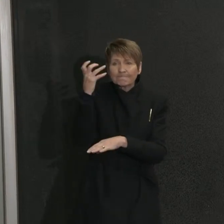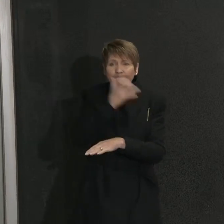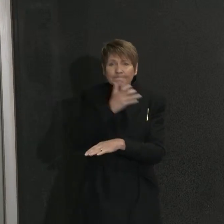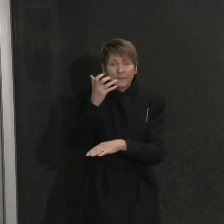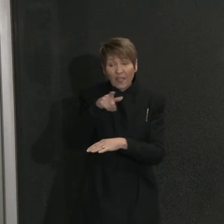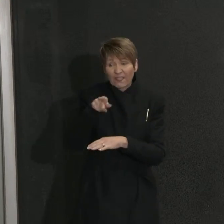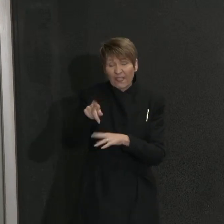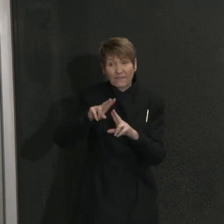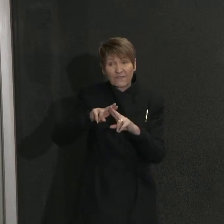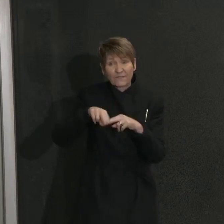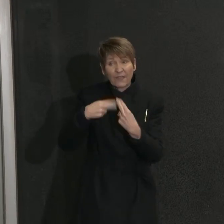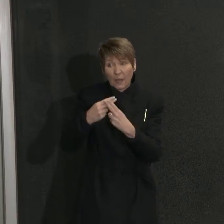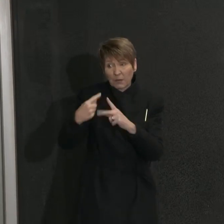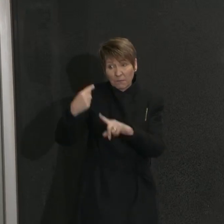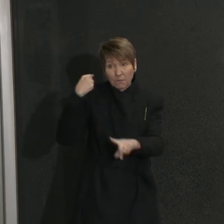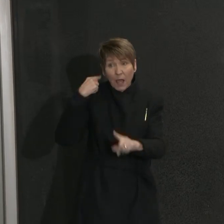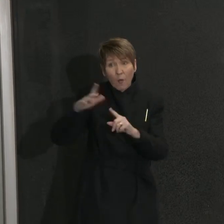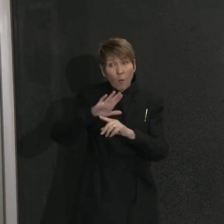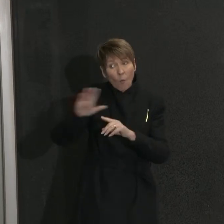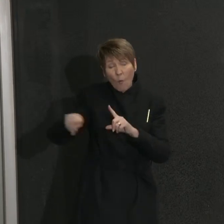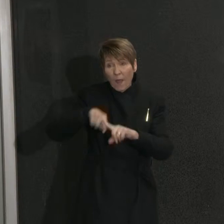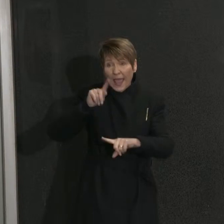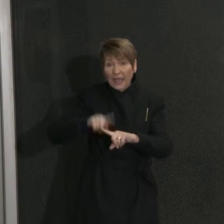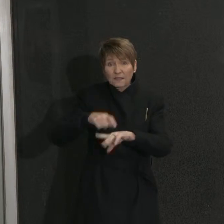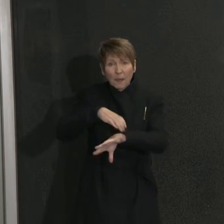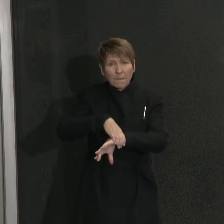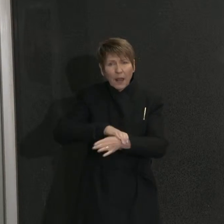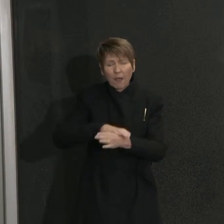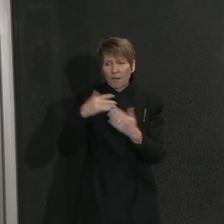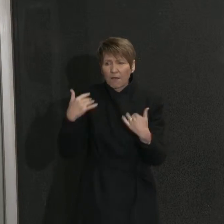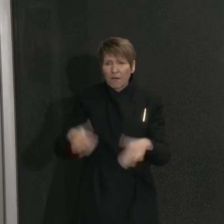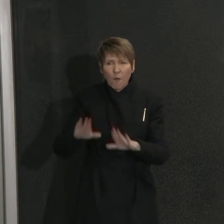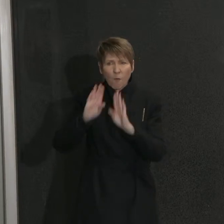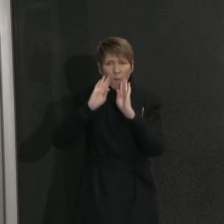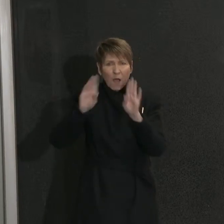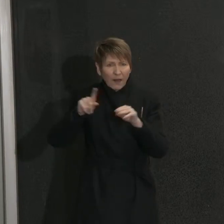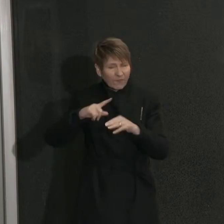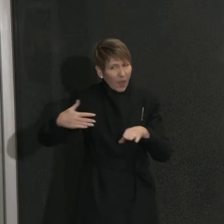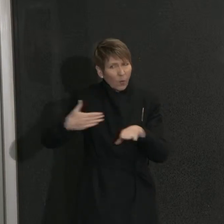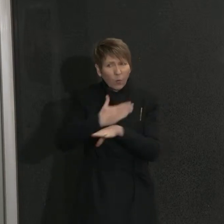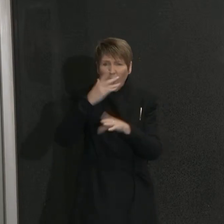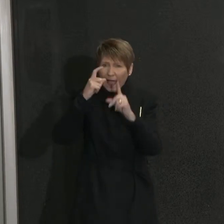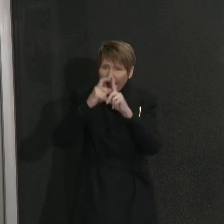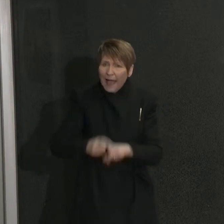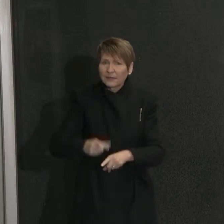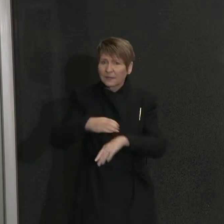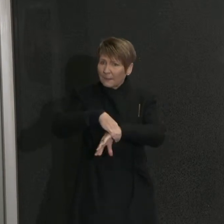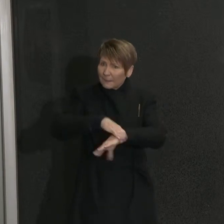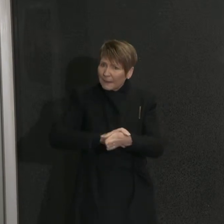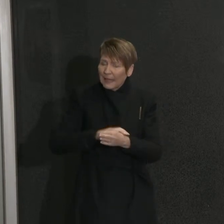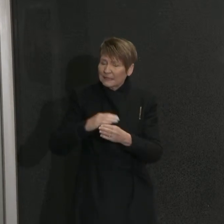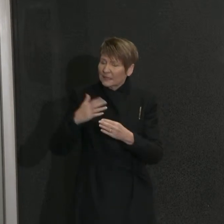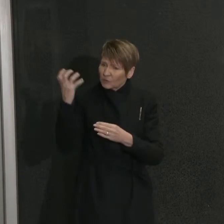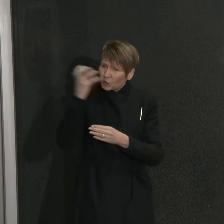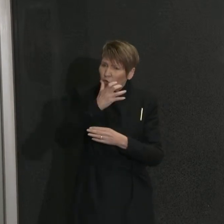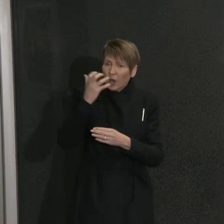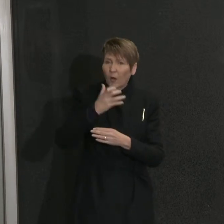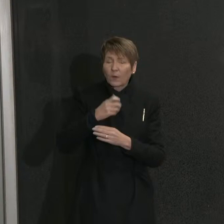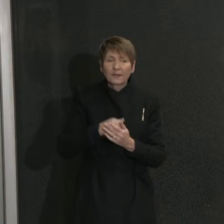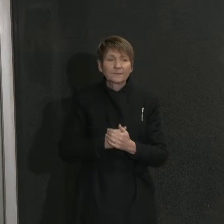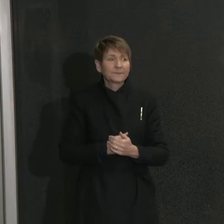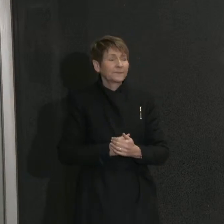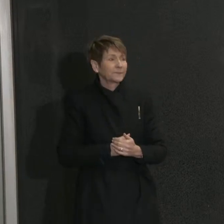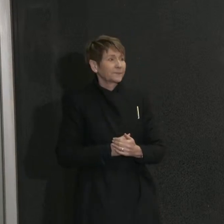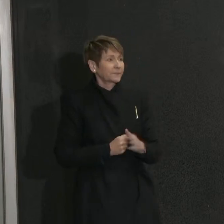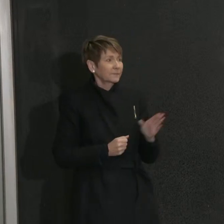service in that family, and we honour and thank them for the contribution they've made in keeping all of us safe. Just a few more on COVID. If we continue to see cases centred